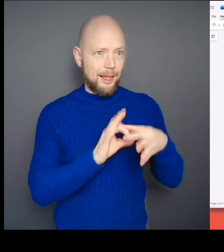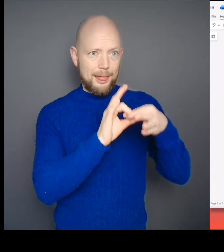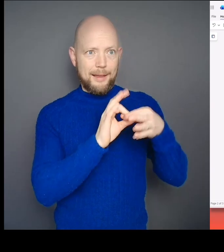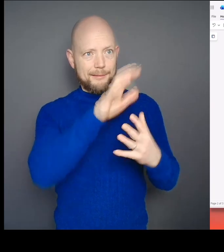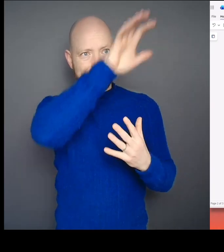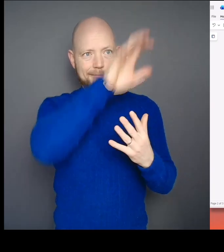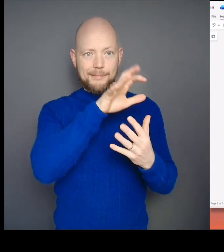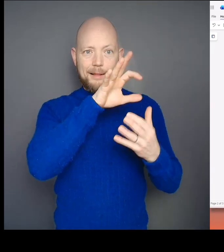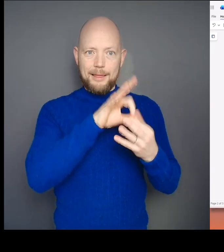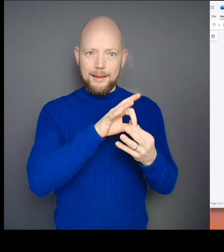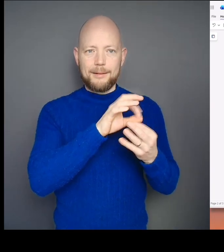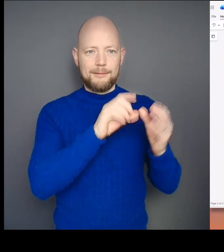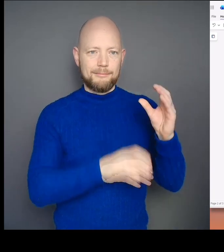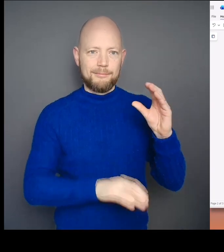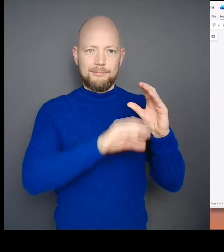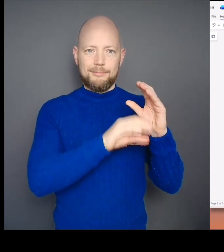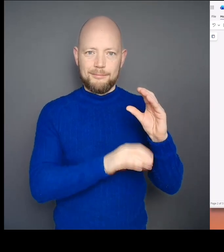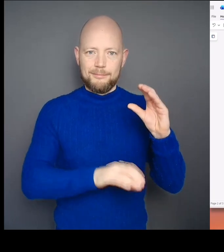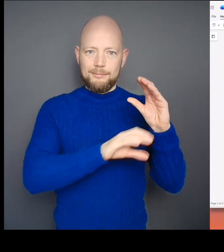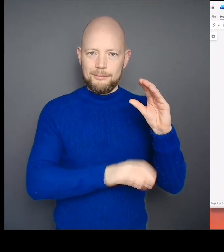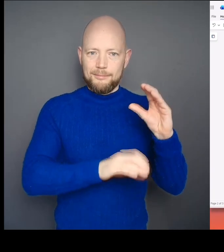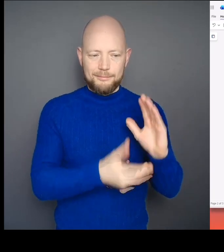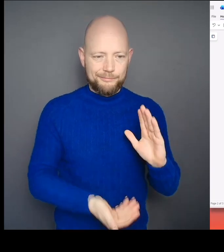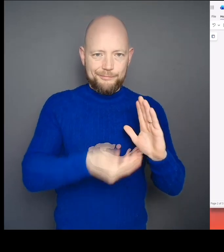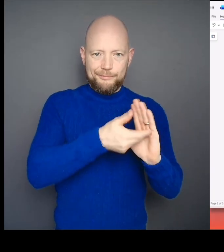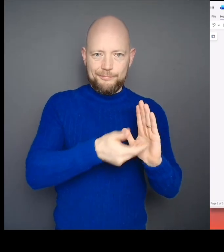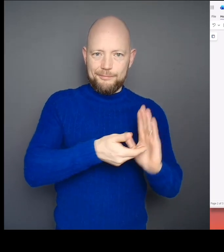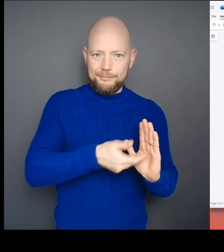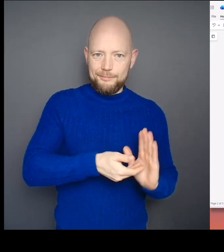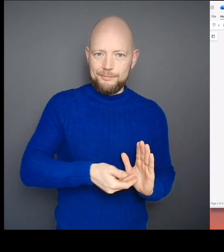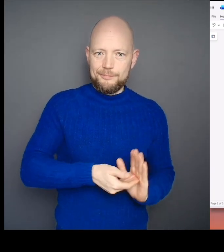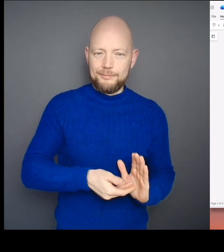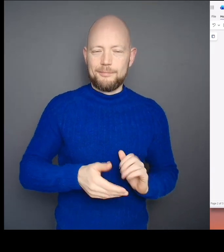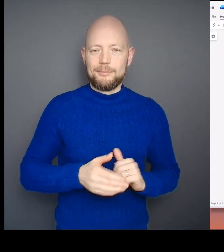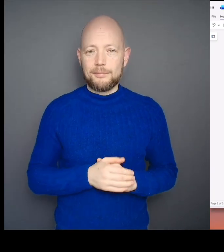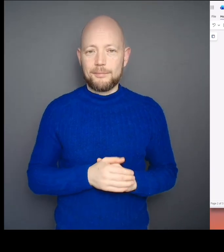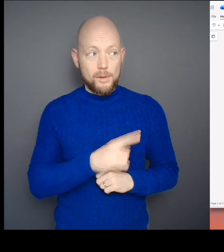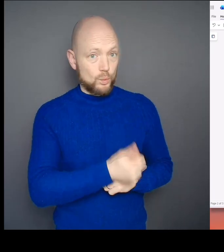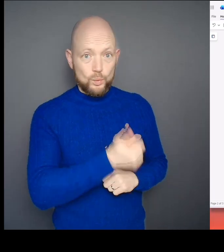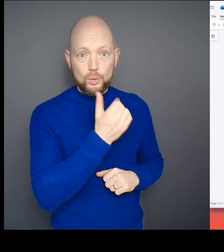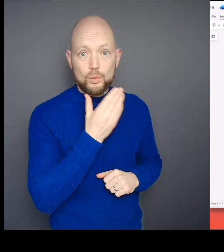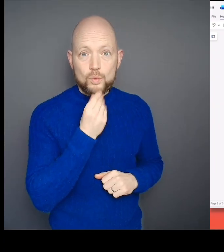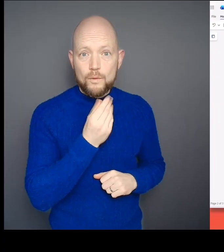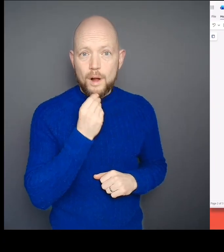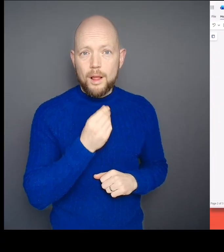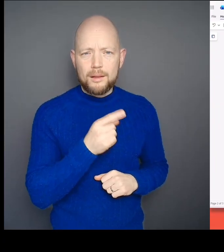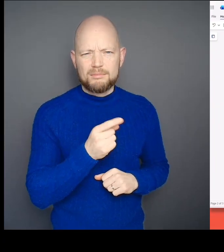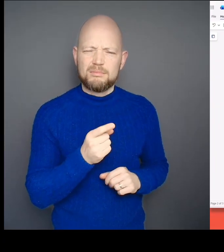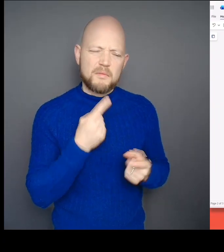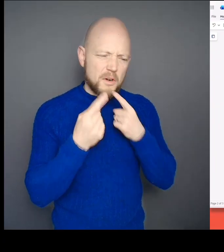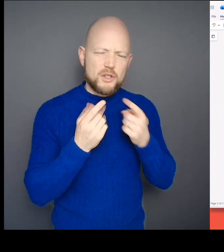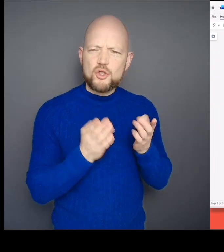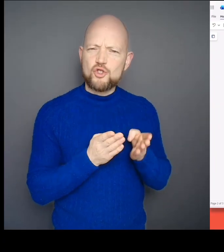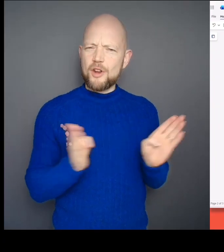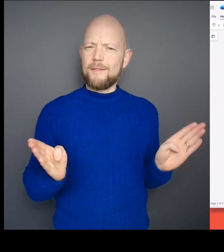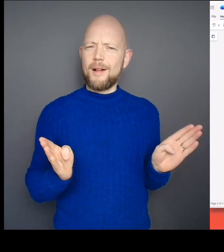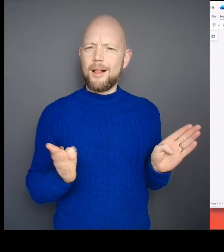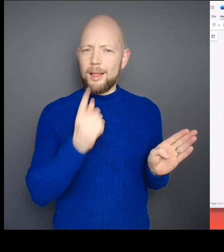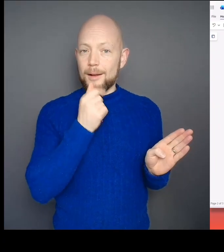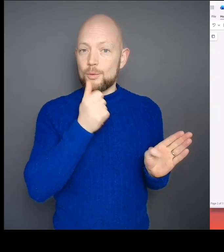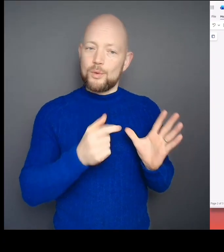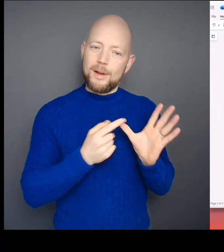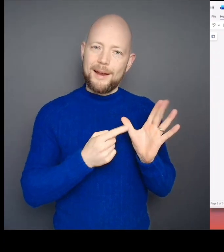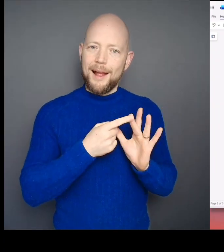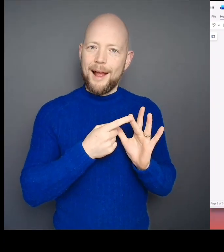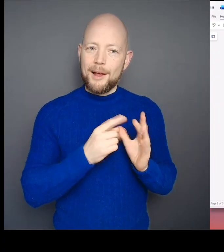more suggestions. For something like this that's very generic, this is actually very good to sort of use the AI for it, but just giving you some ideas of